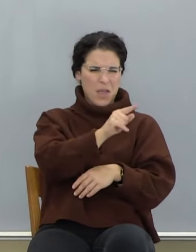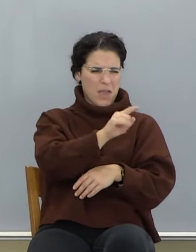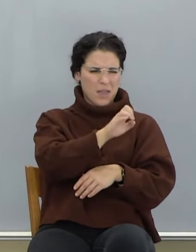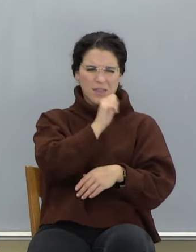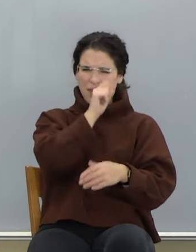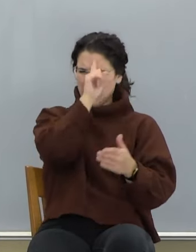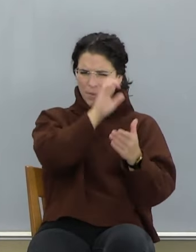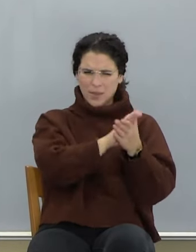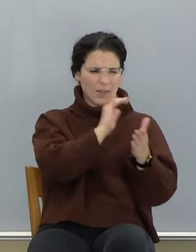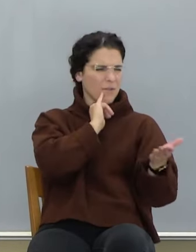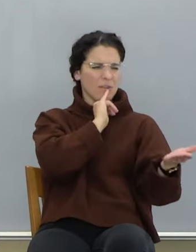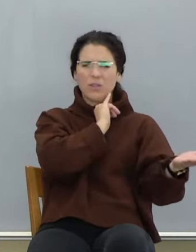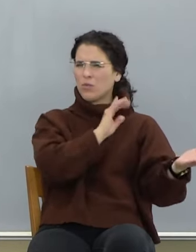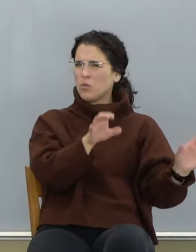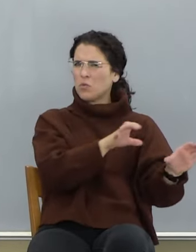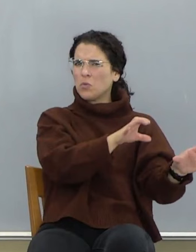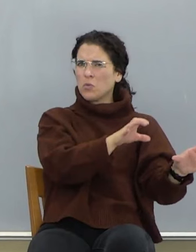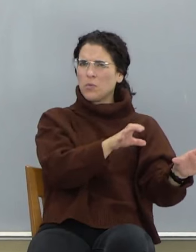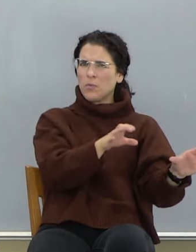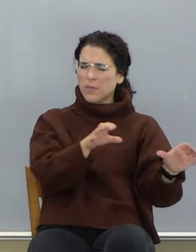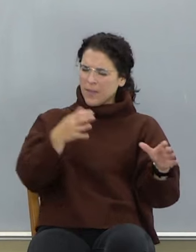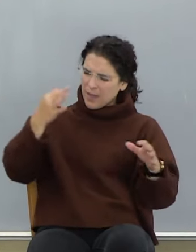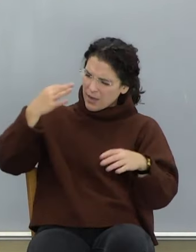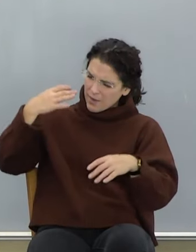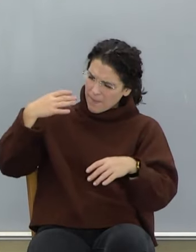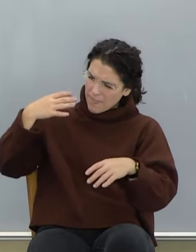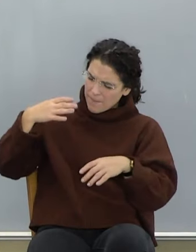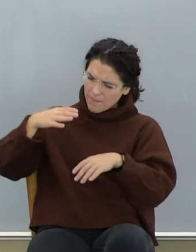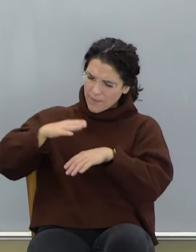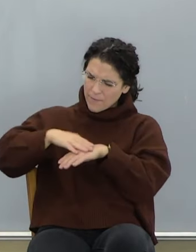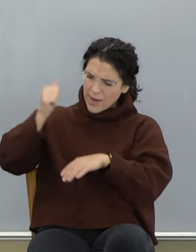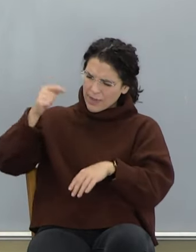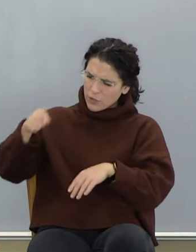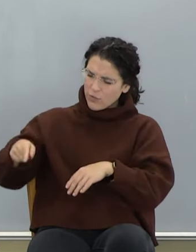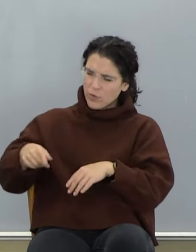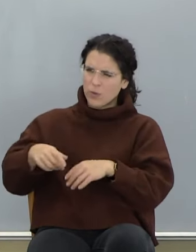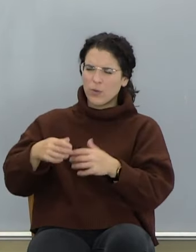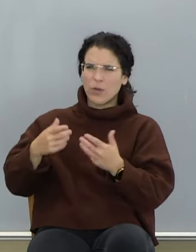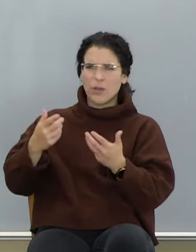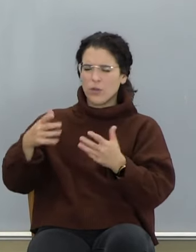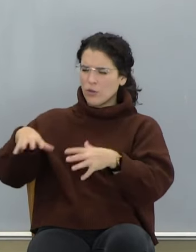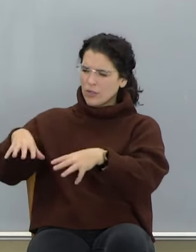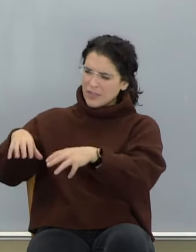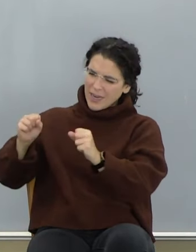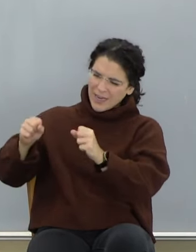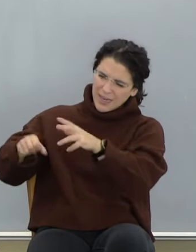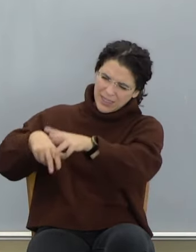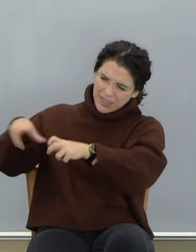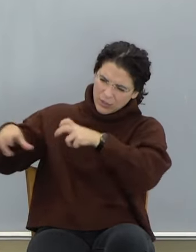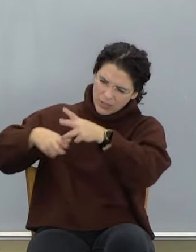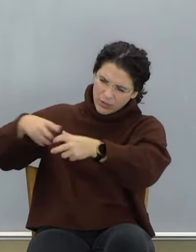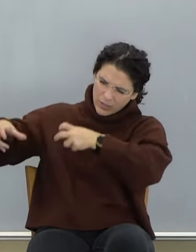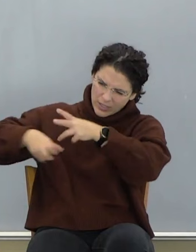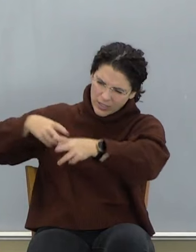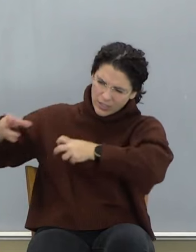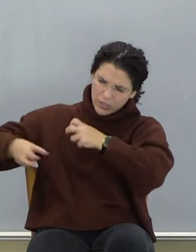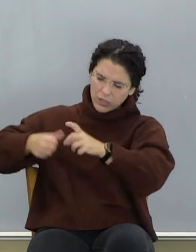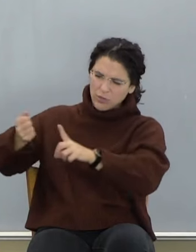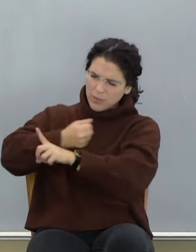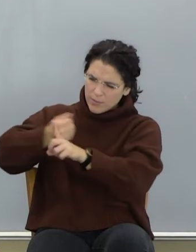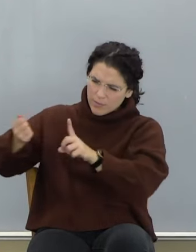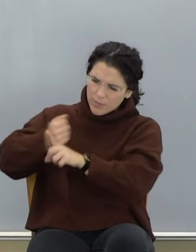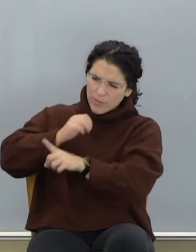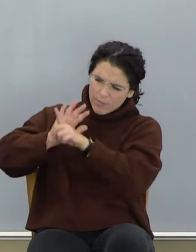doing. They're exploiting you. They're taking advantage of you. They're taking from you. They're pounding